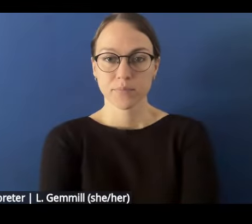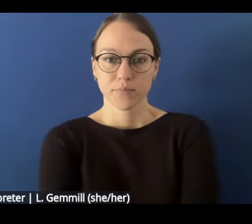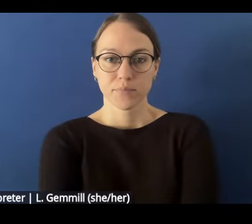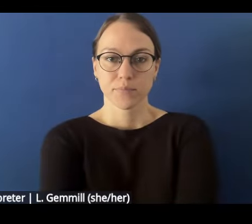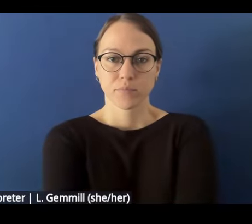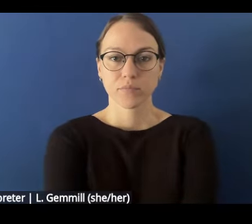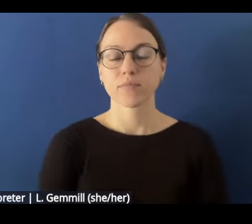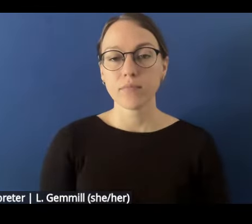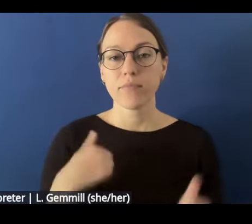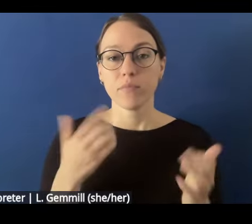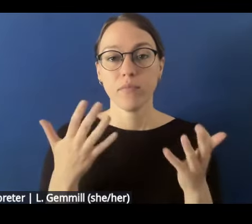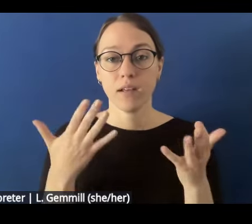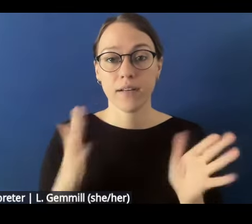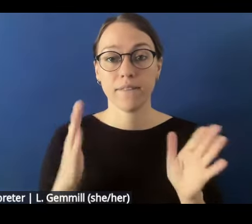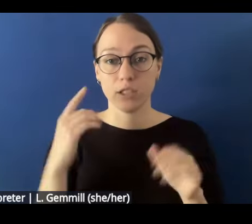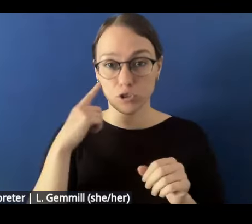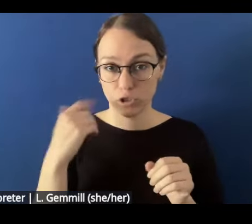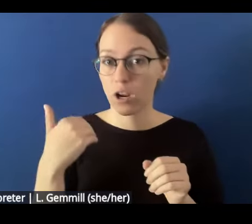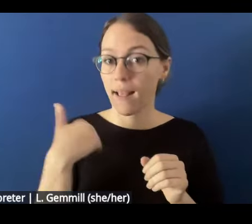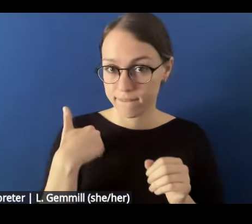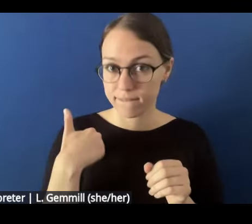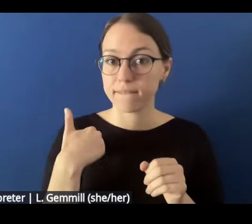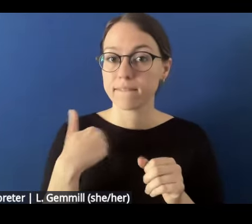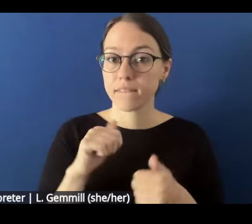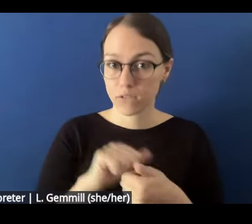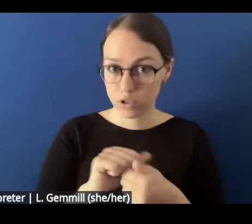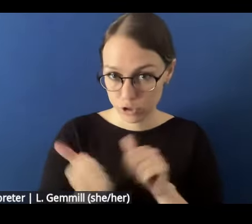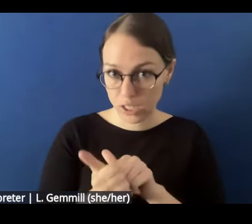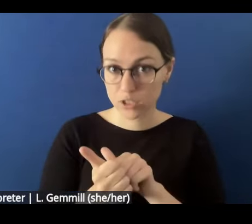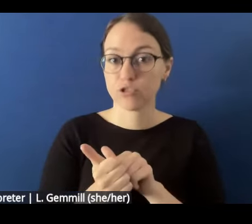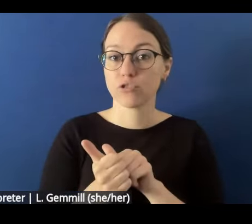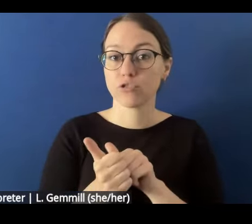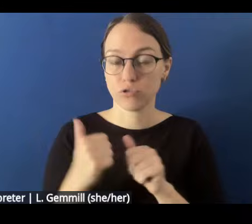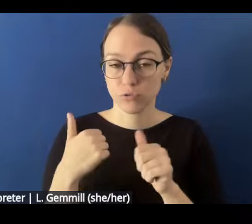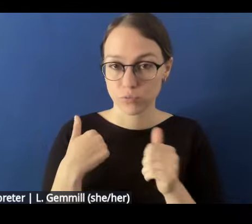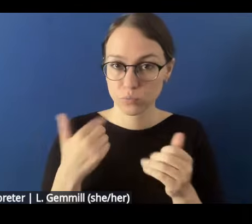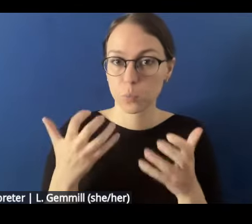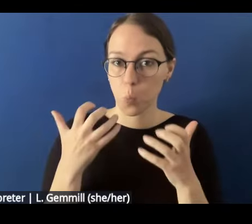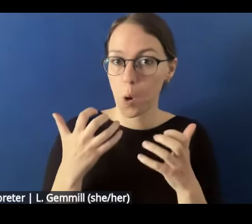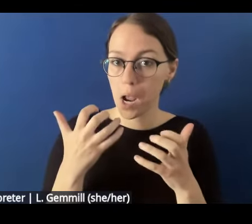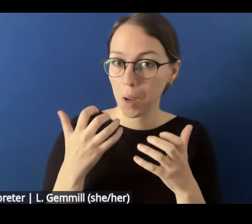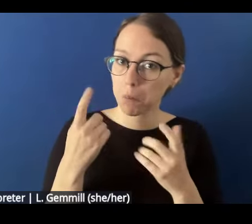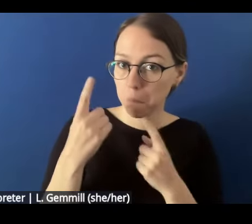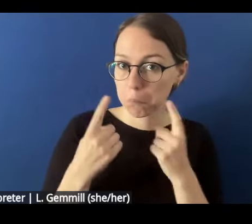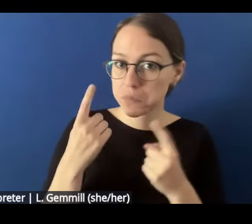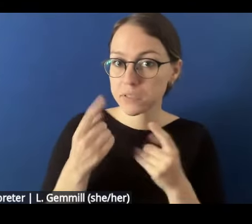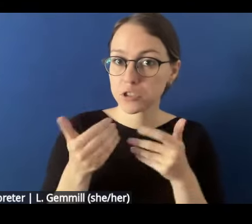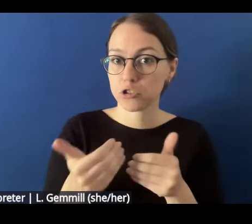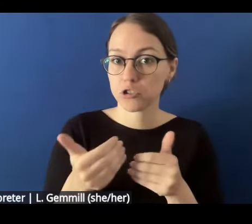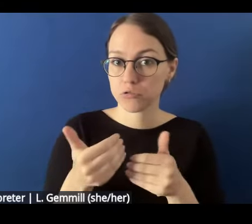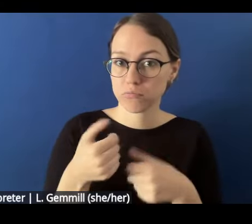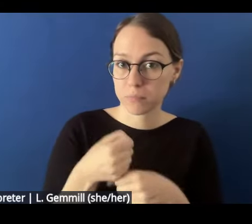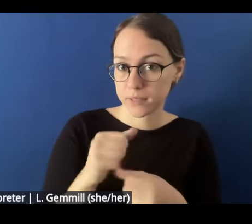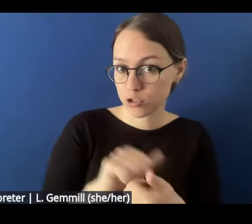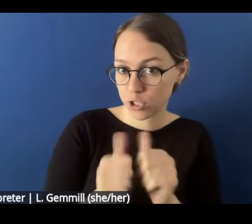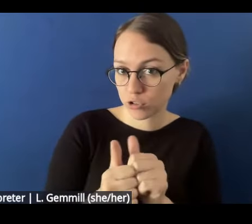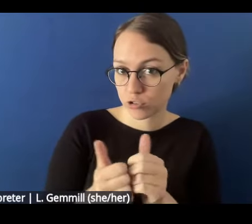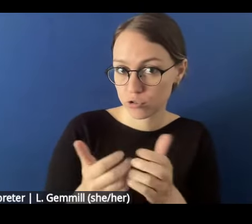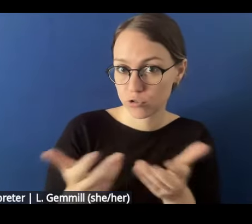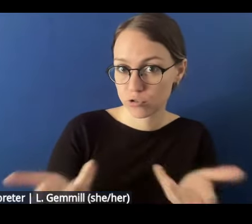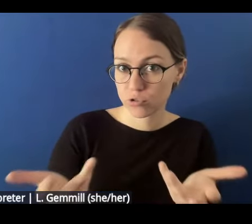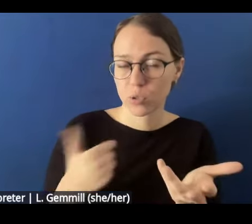we've heard that there are some changes that we still want to consider making. Don't need motion. Yeah. So we don't